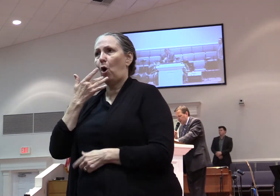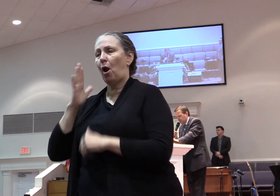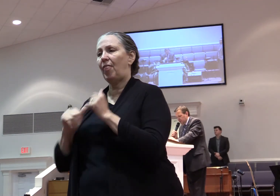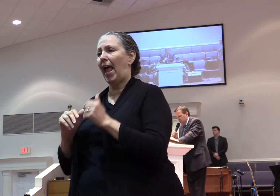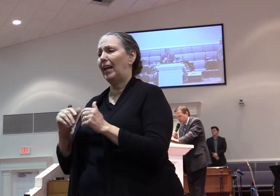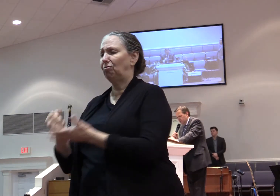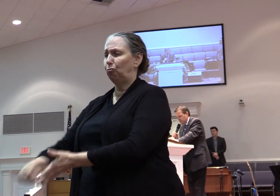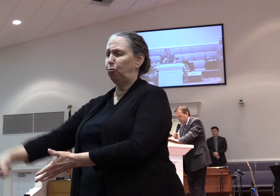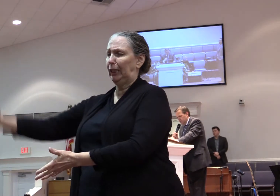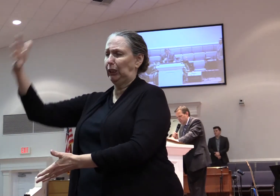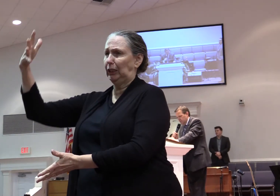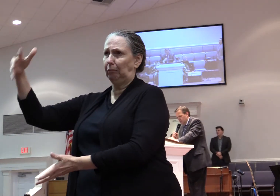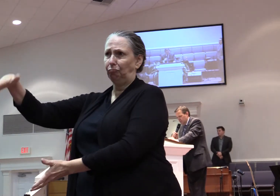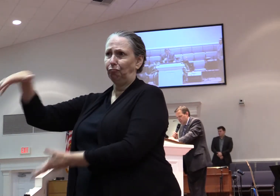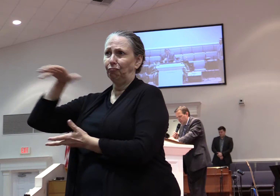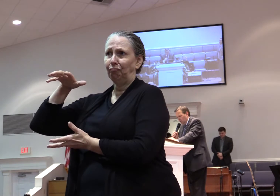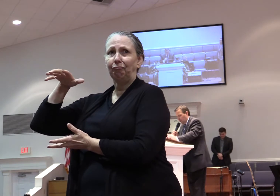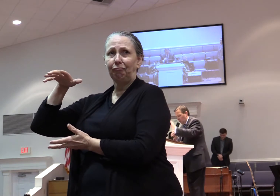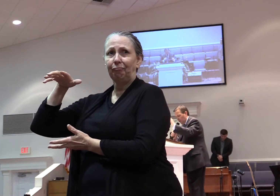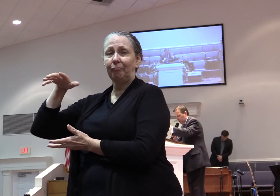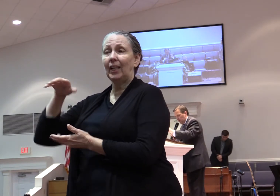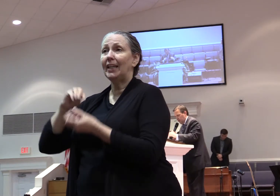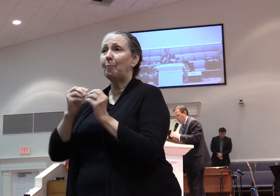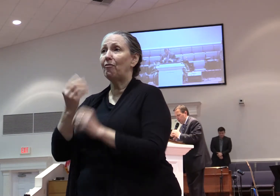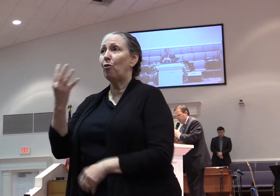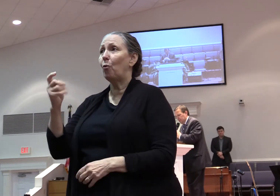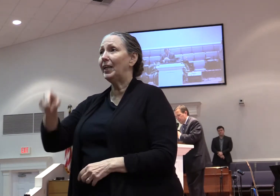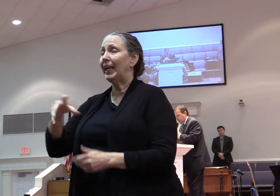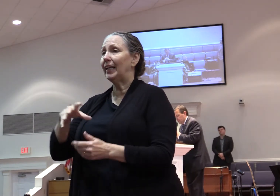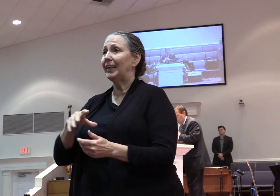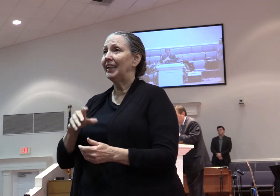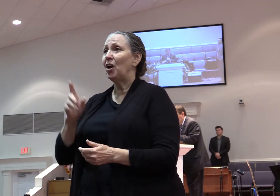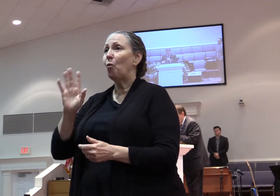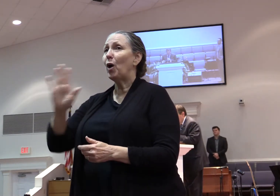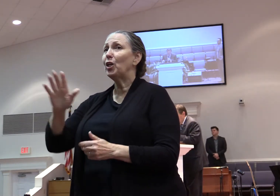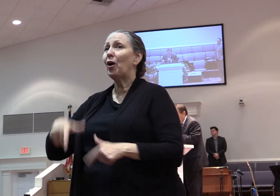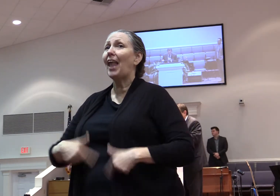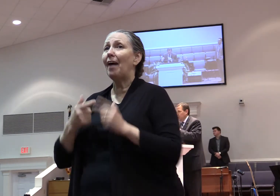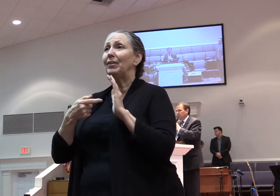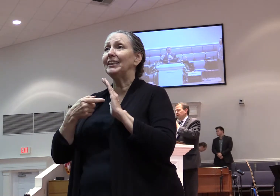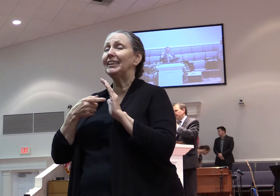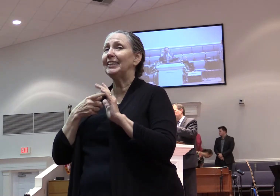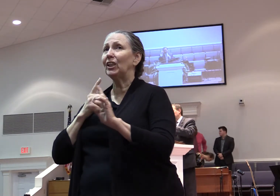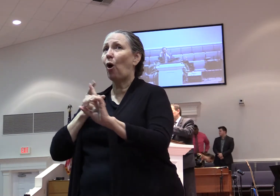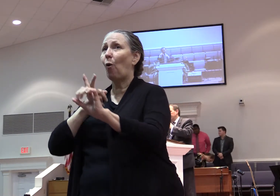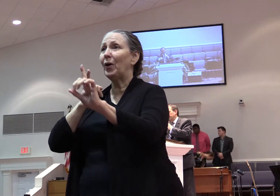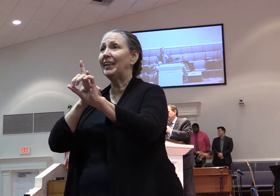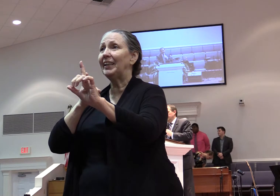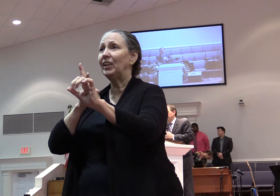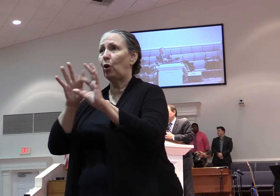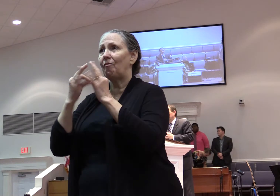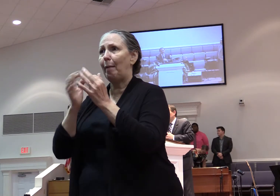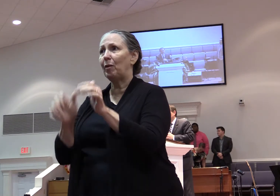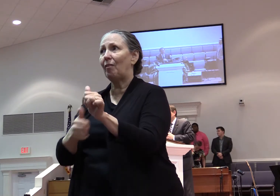than great riches. Number four, we can learn that where your tent is pointed is where you and your family are headed.